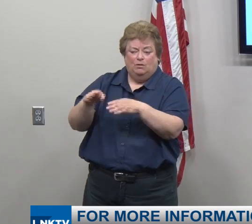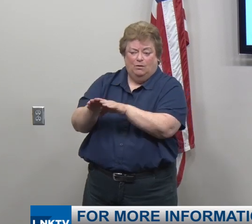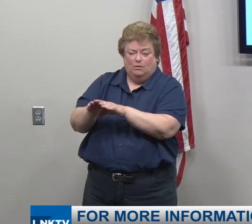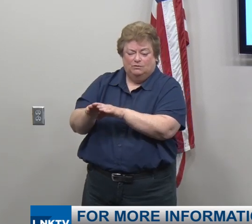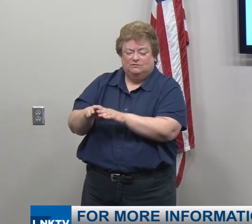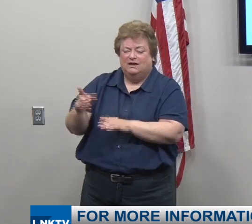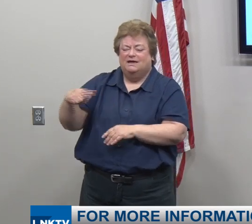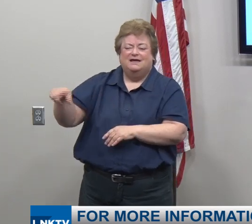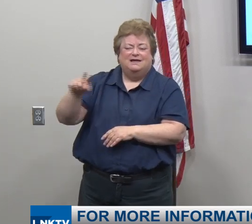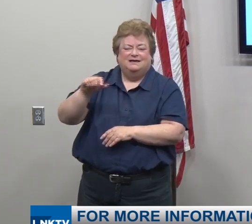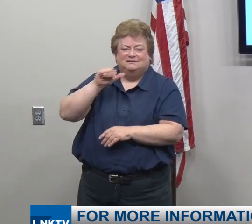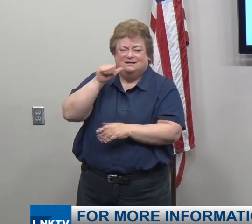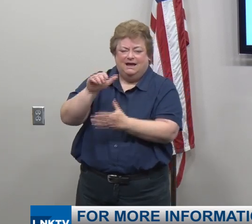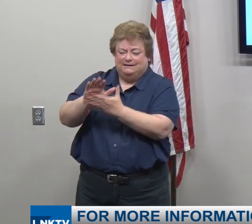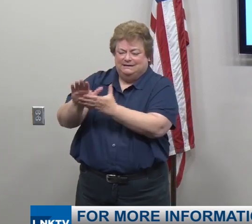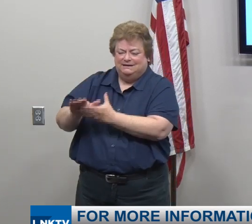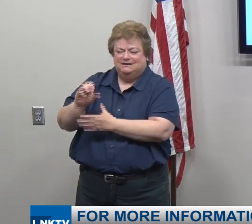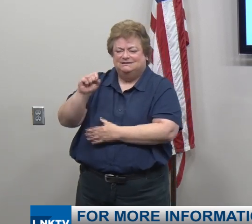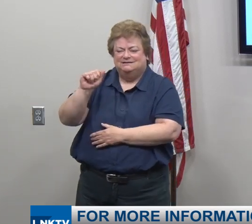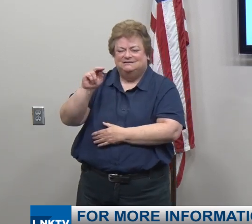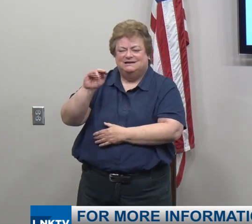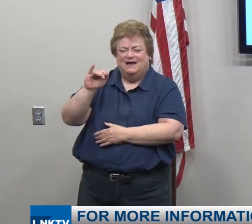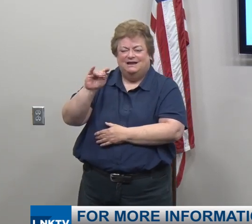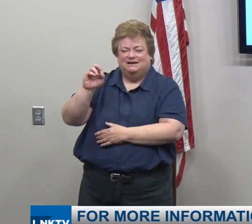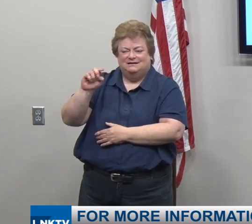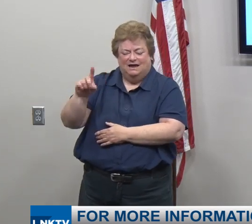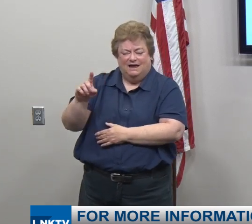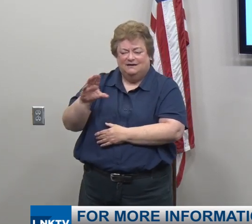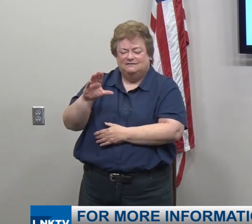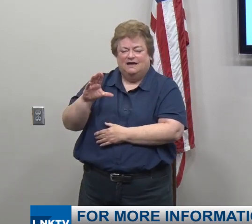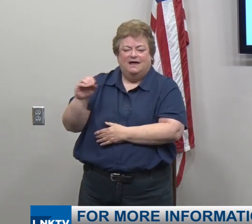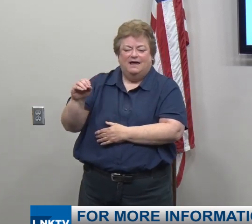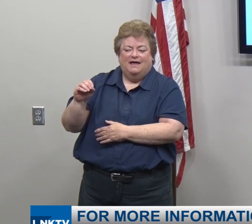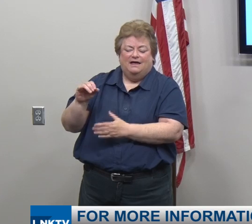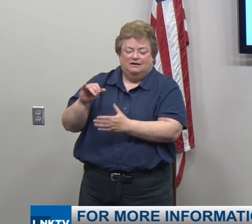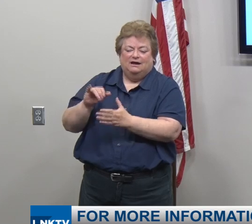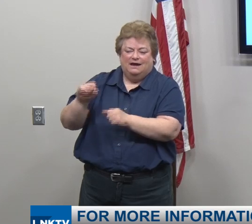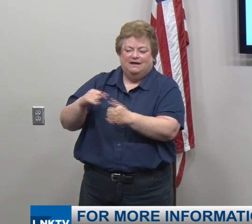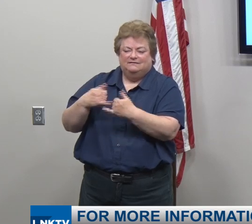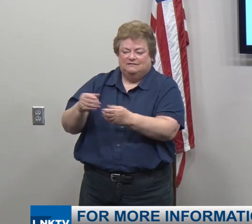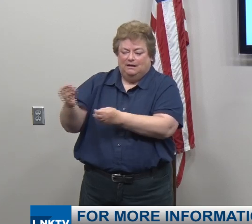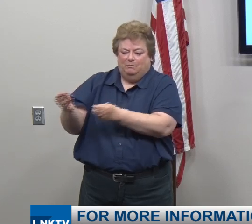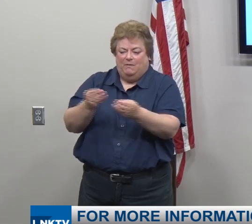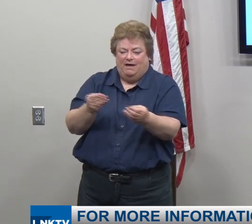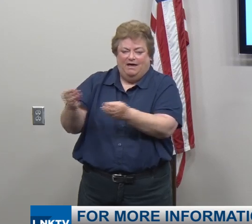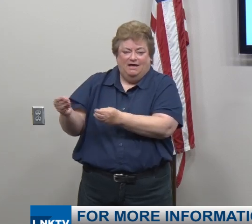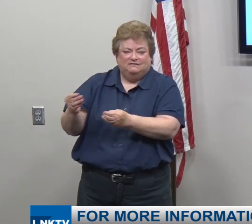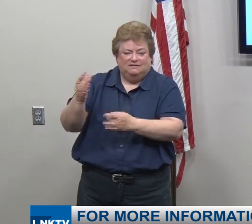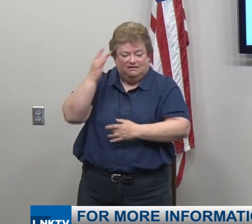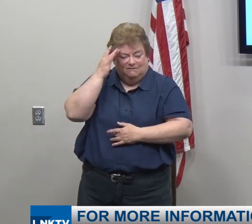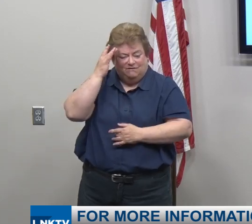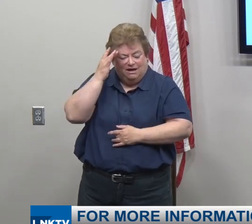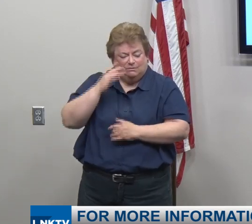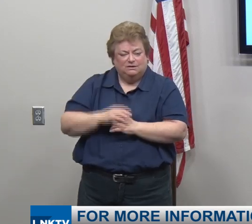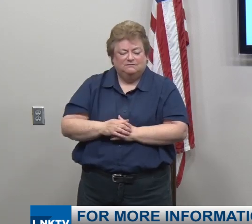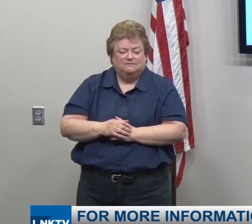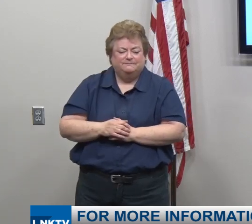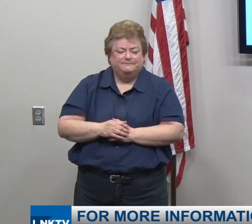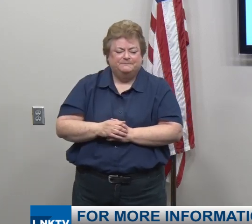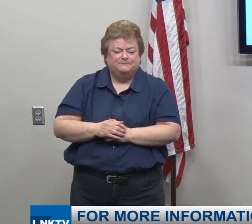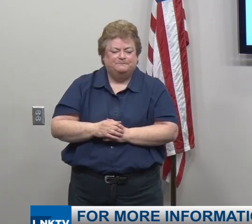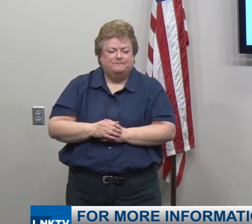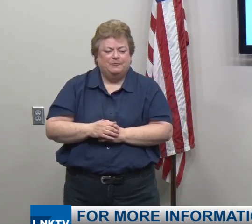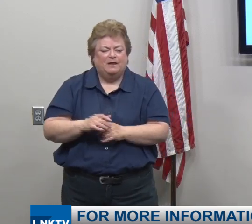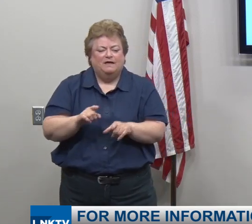sanitized, and touching it could be another way to transfer the virus from person to person. The Parks and Recs Department also placed signs